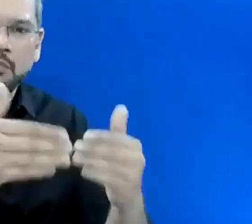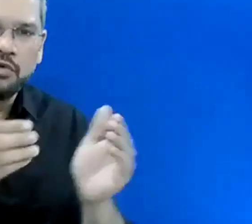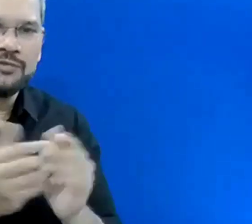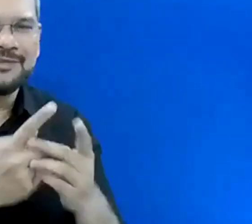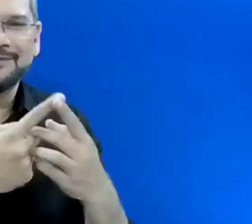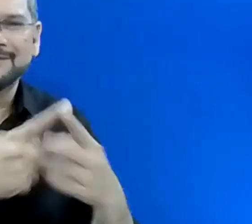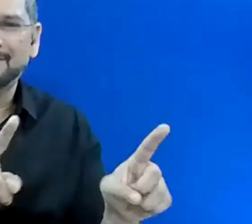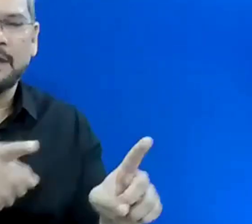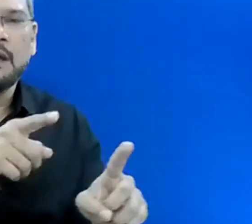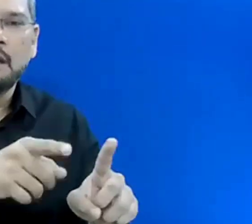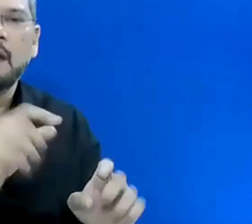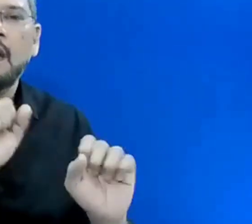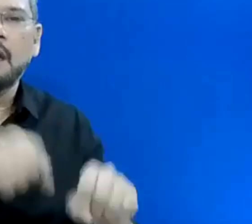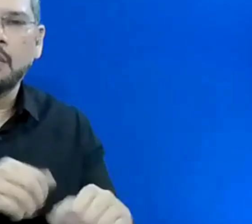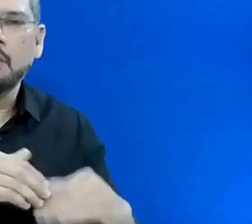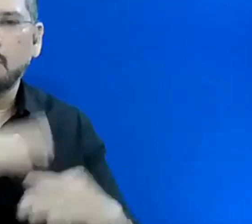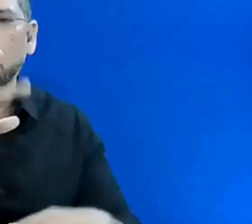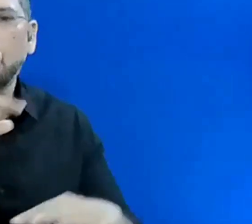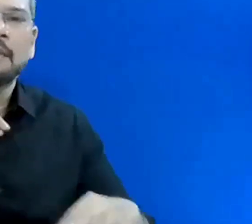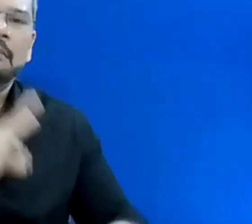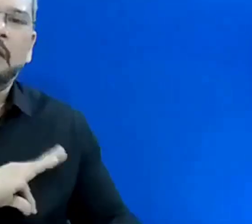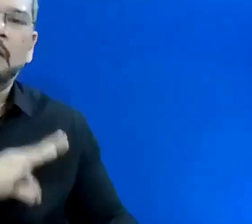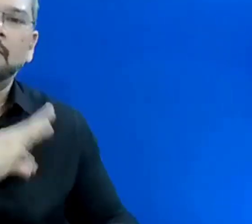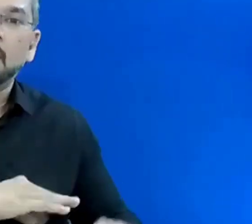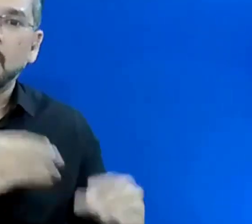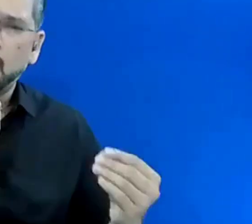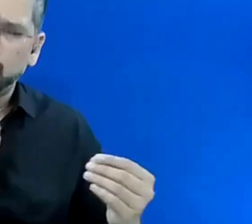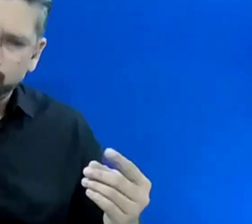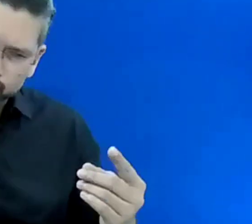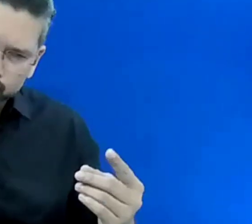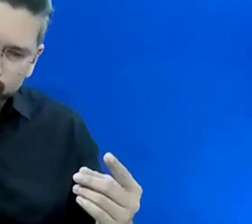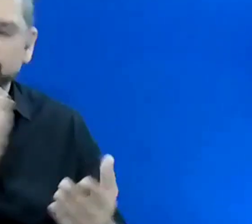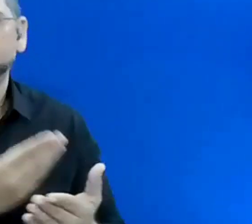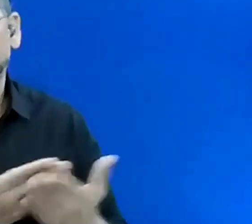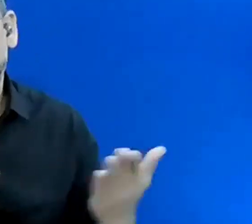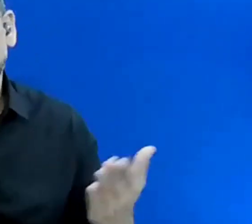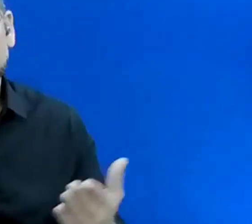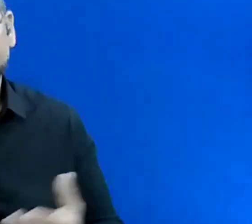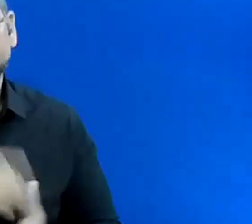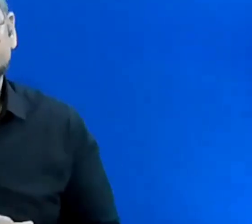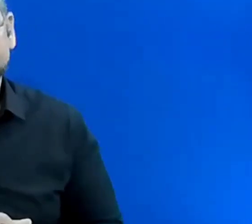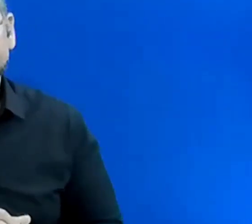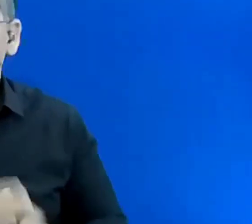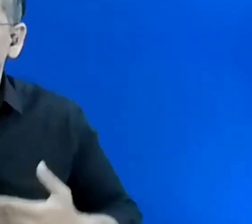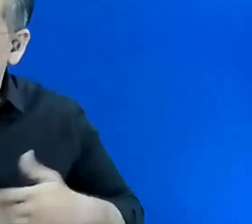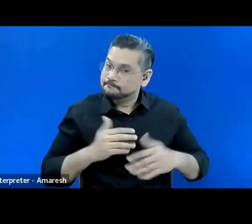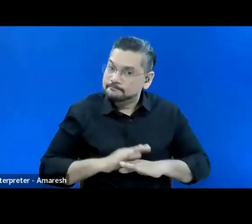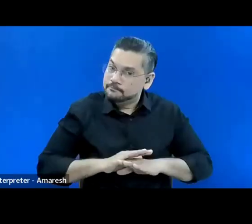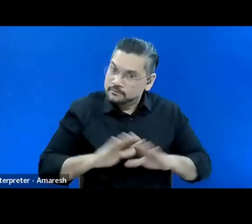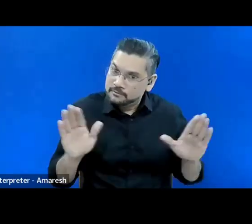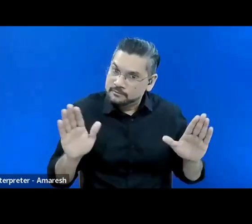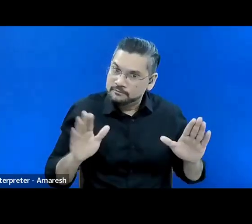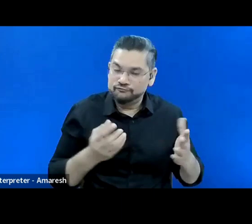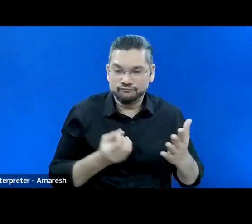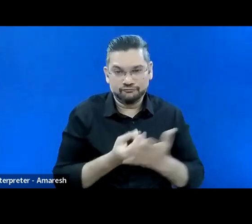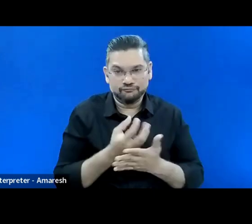it? And that's all I have for now. And I hope I've been